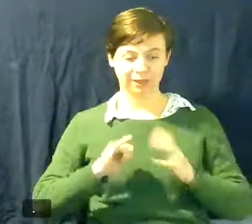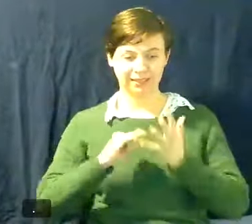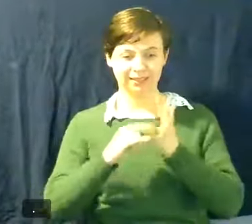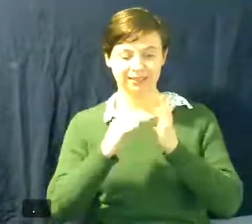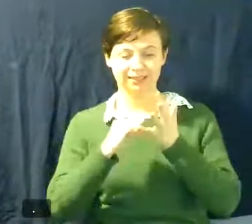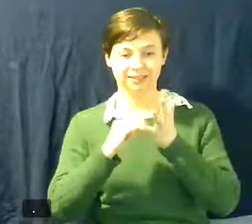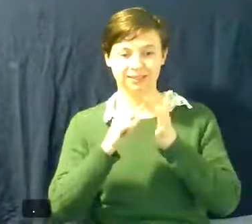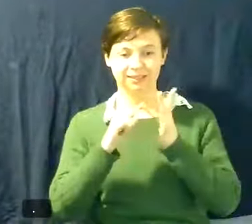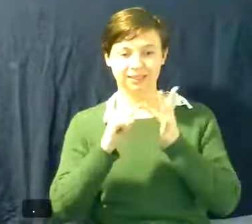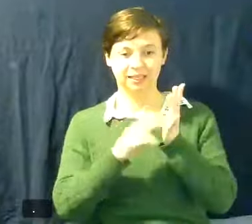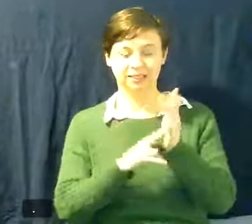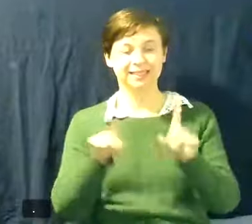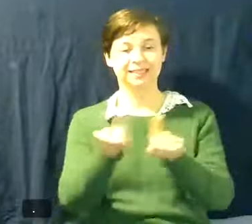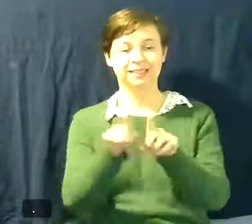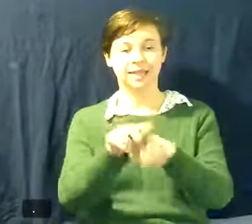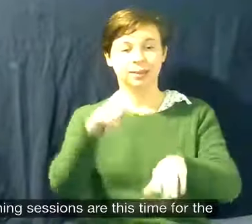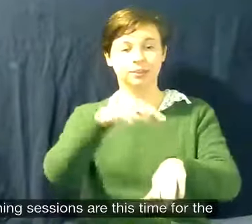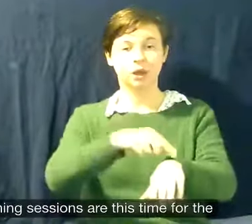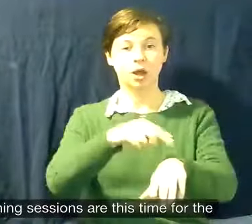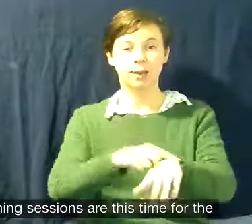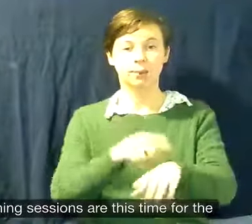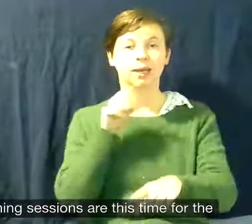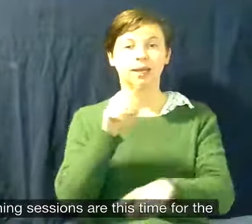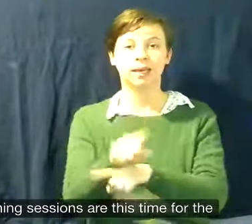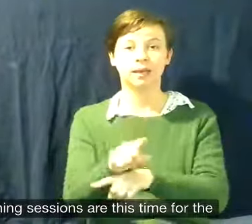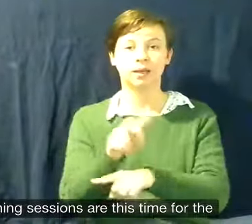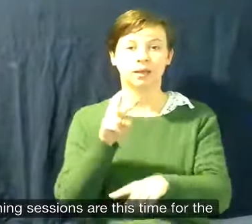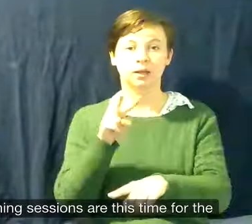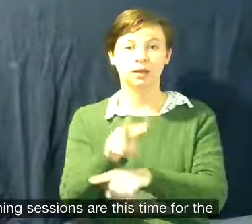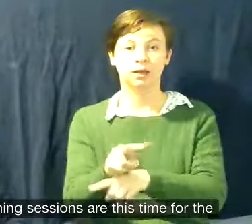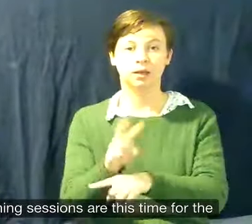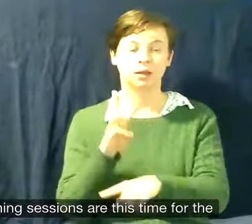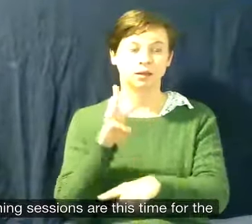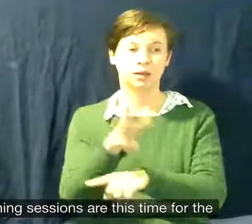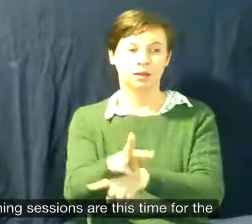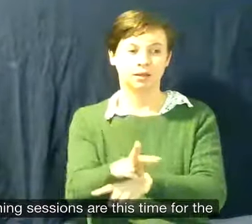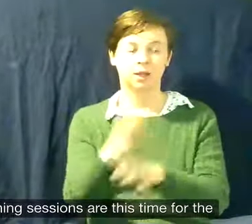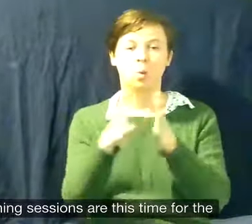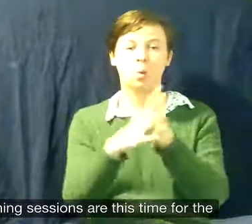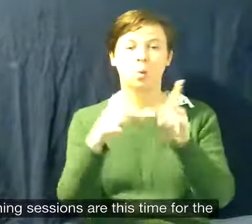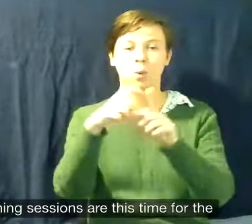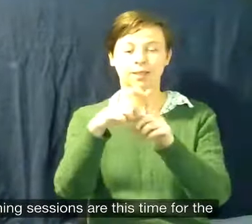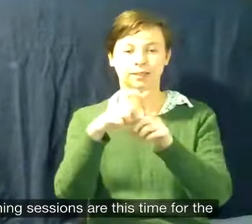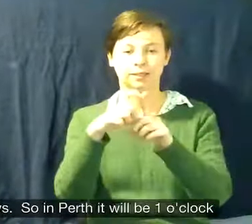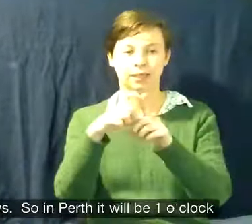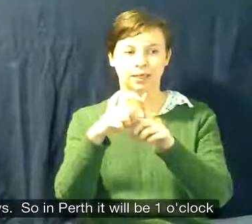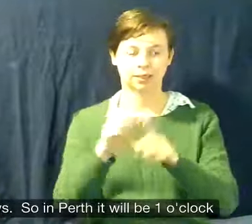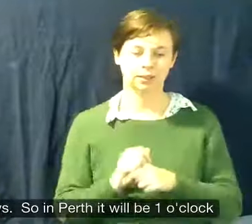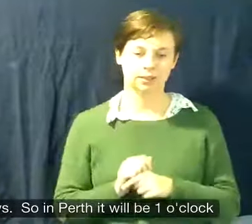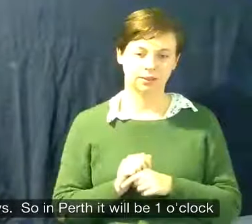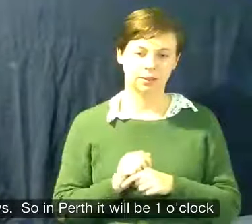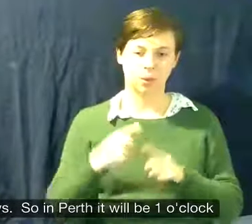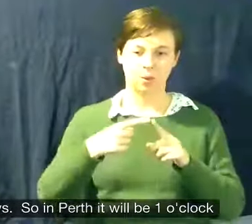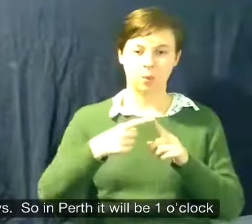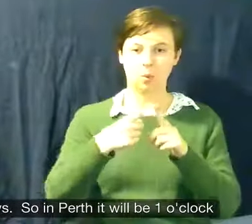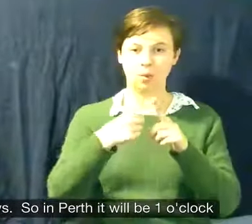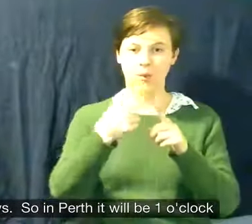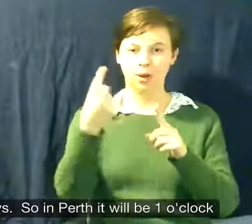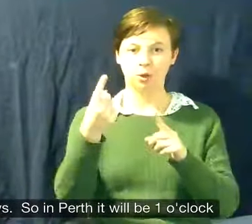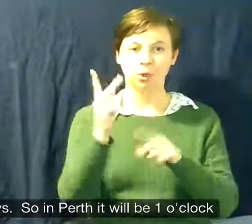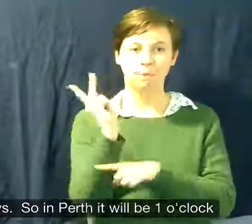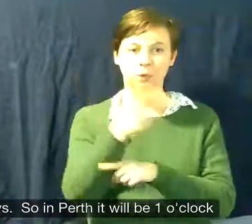for the next 4 Wednesdays. So in Perth, it will be 1 o'clock for the next 4 Wednesdays. And they will go